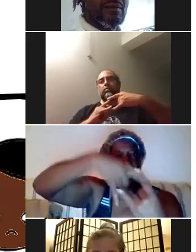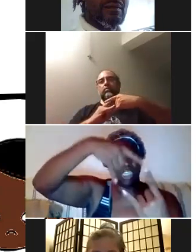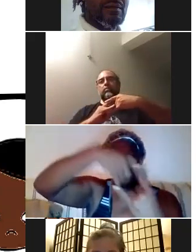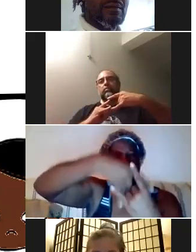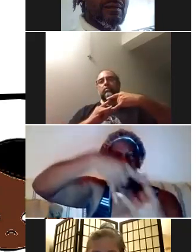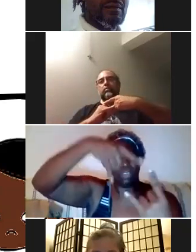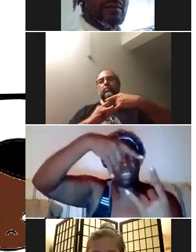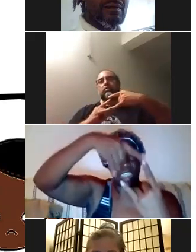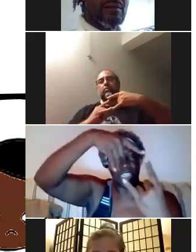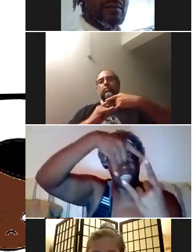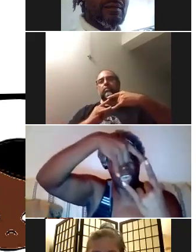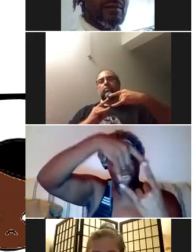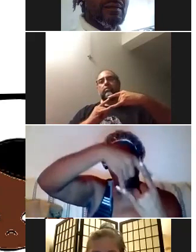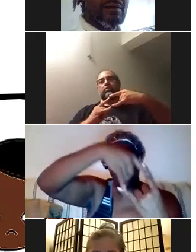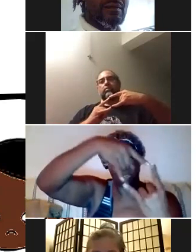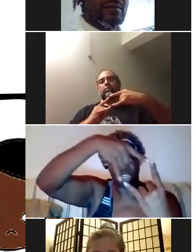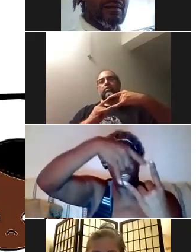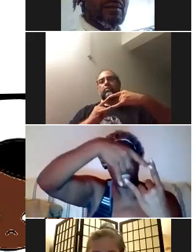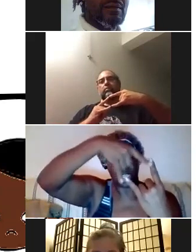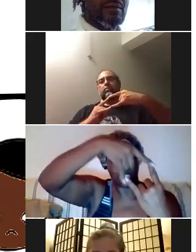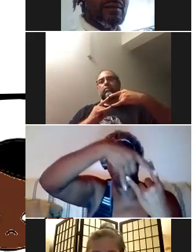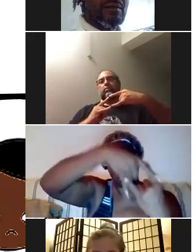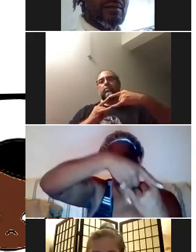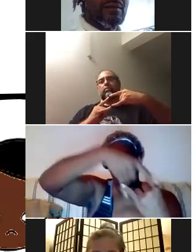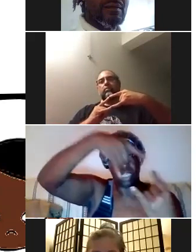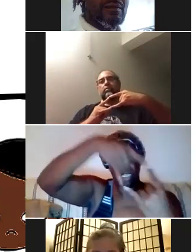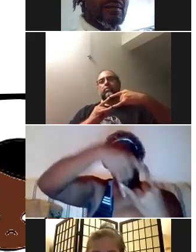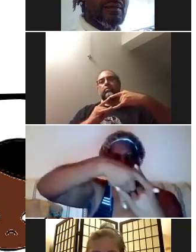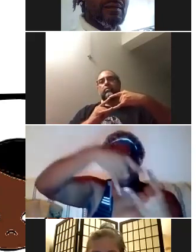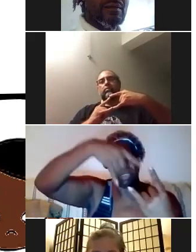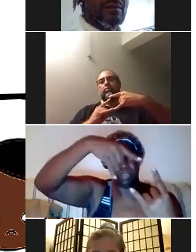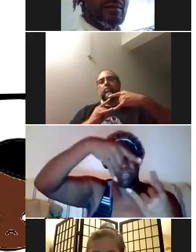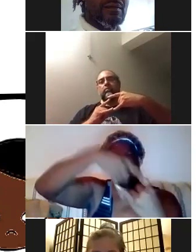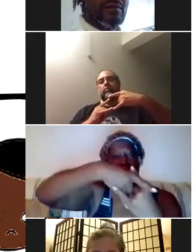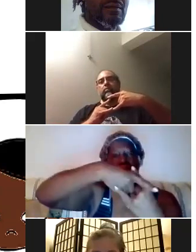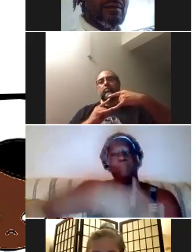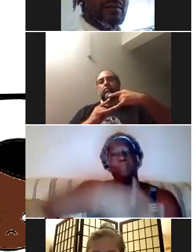like their teeth, you know, those teeth they have or whatever they call tusks.